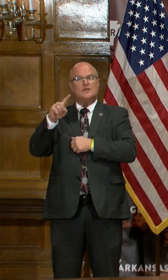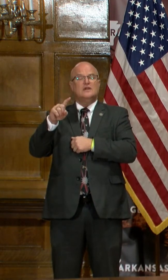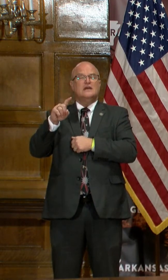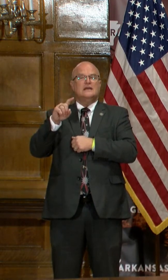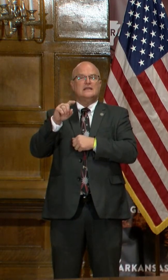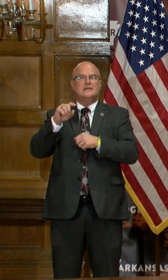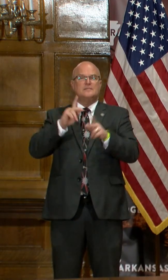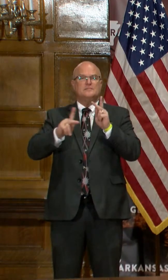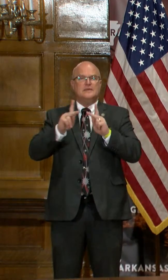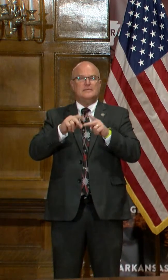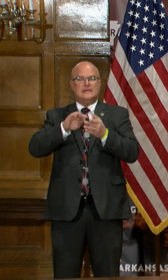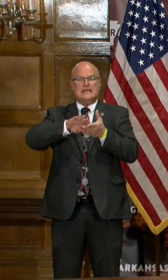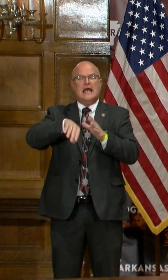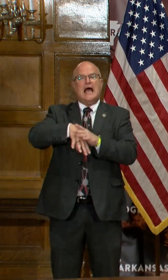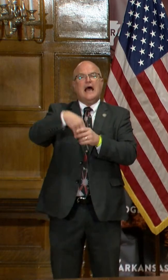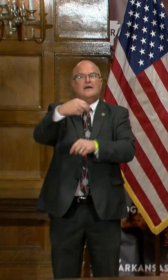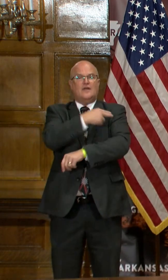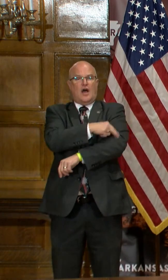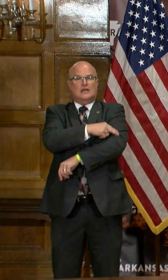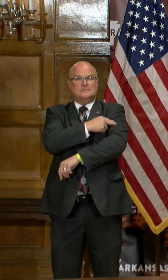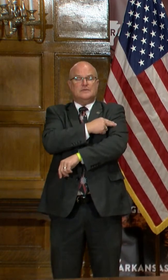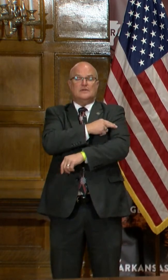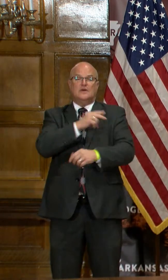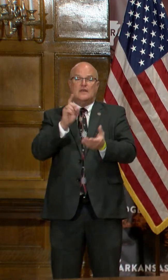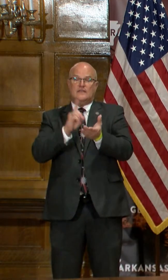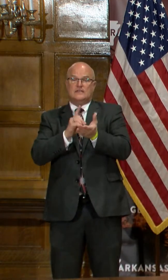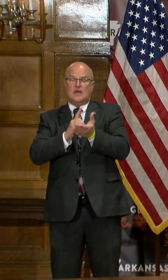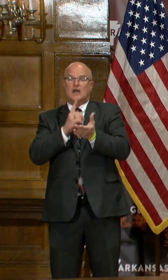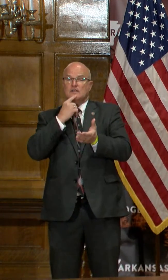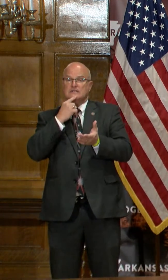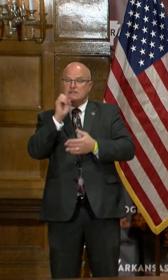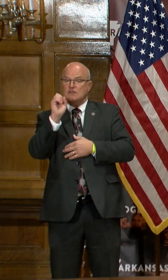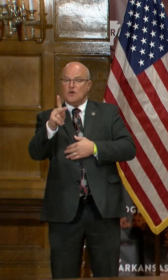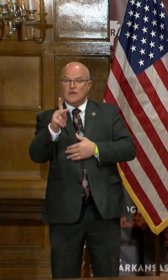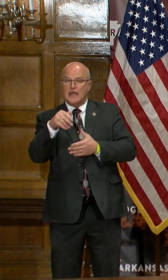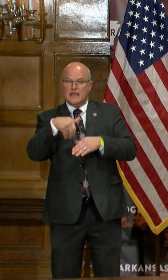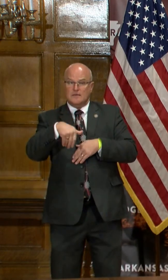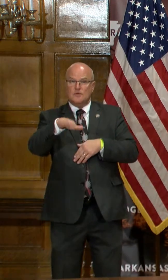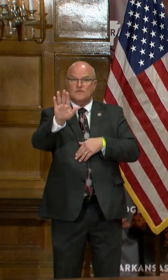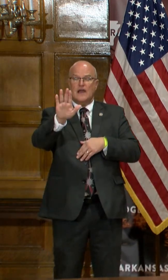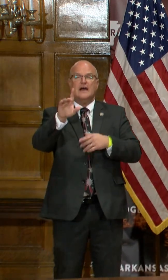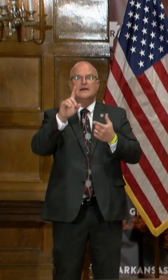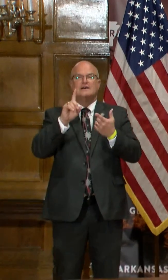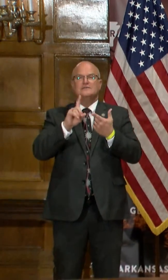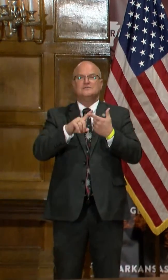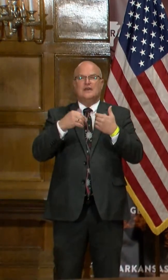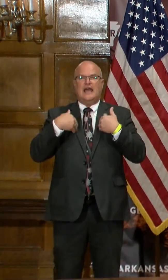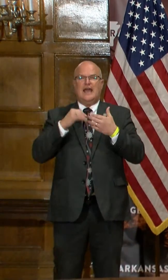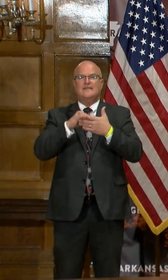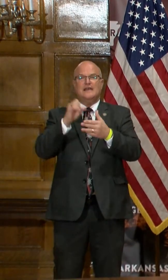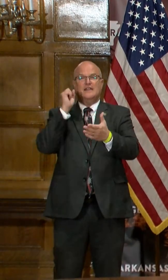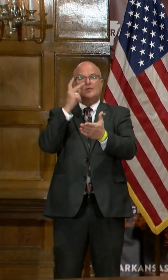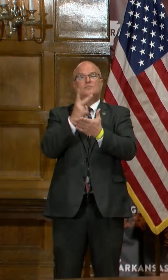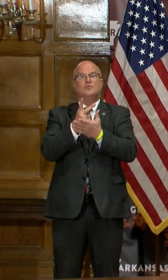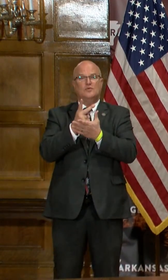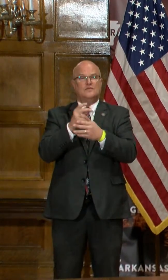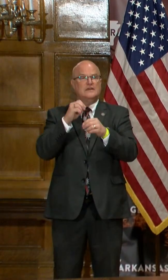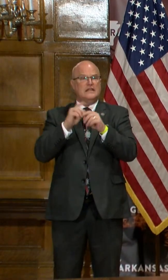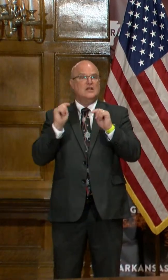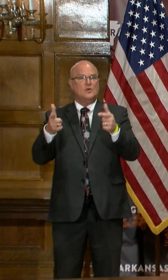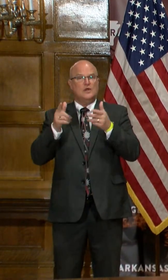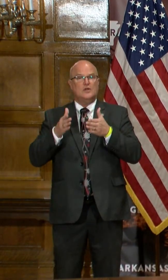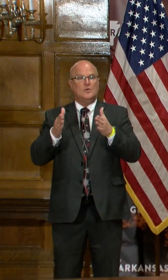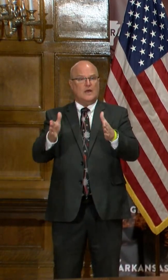people out of the hospital when they're okayed by their doctor to move out of the hospital setting to have that approval in a